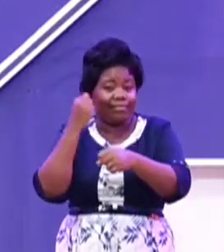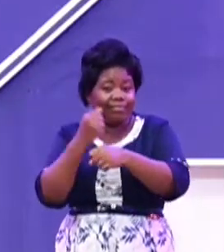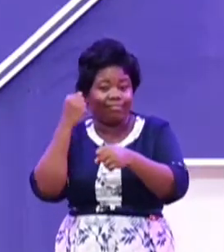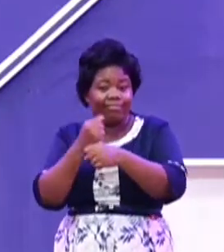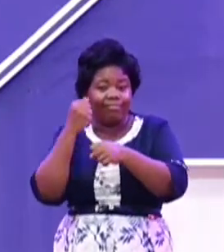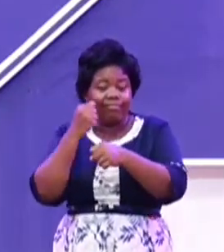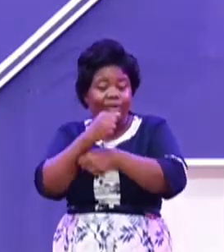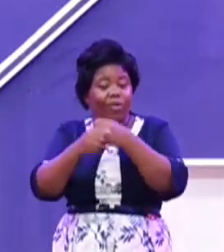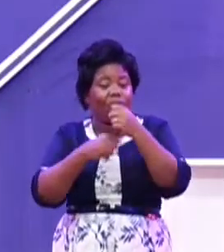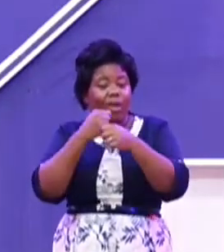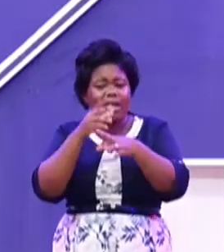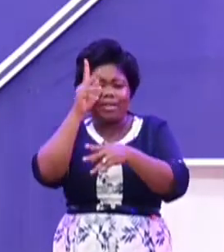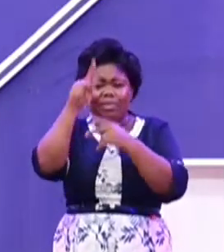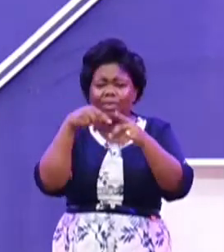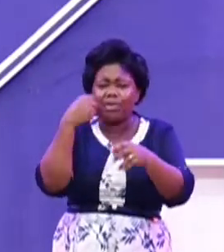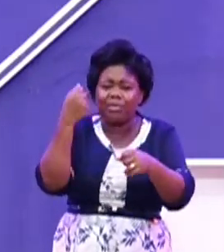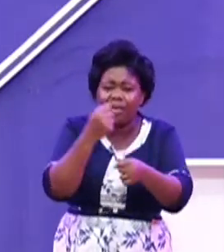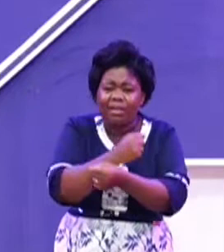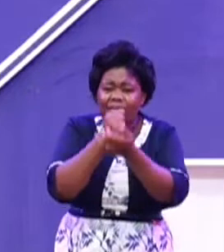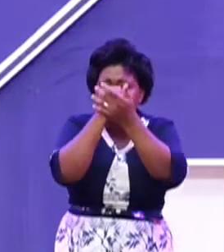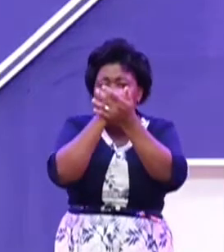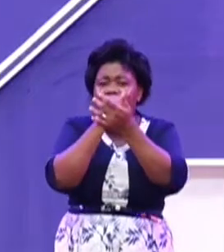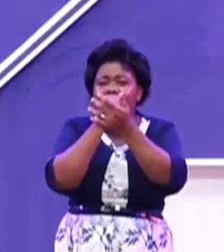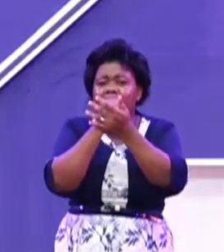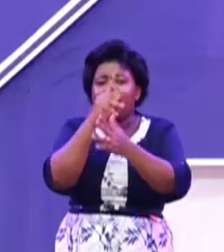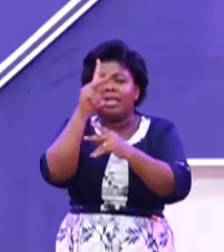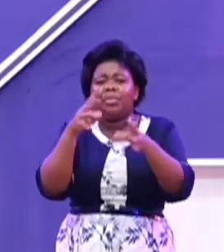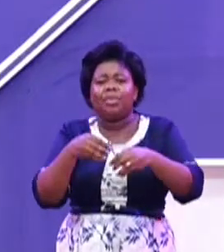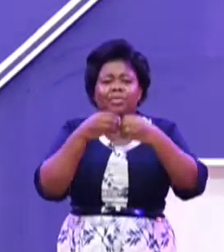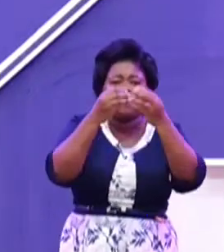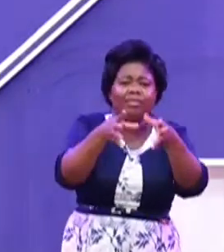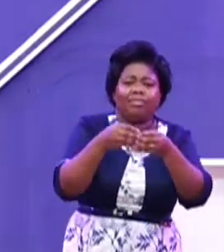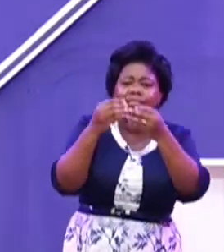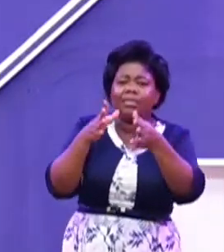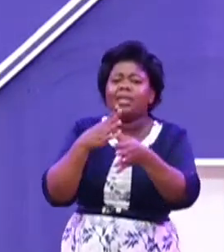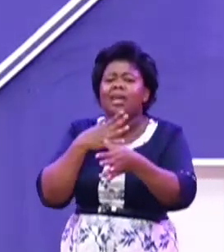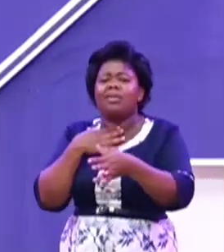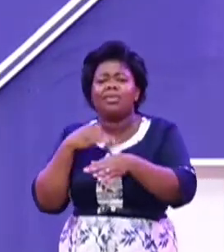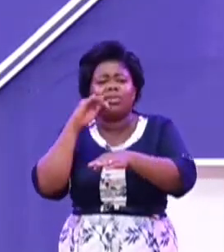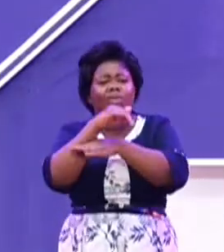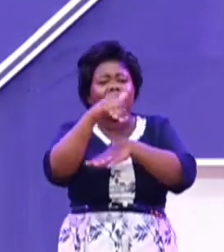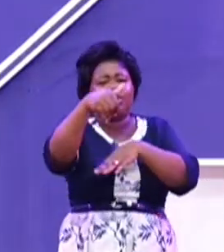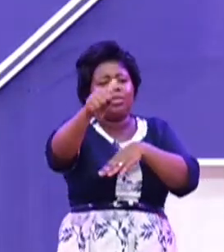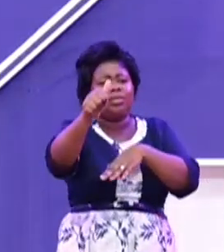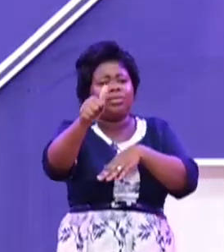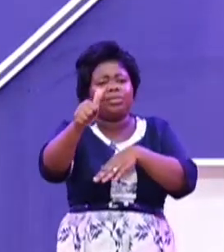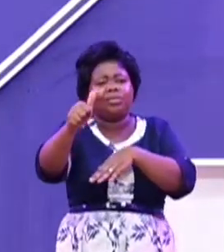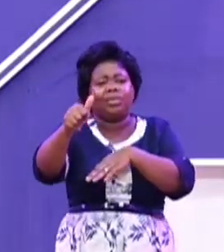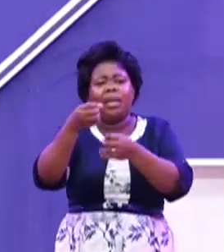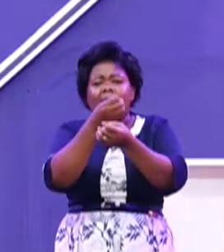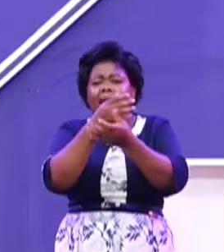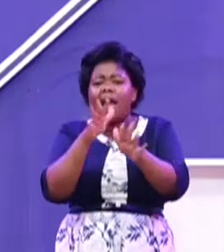spent salvation. Of the people you've helped. Of the people you've given. I want you to ask